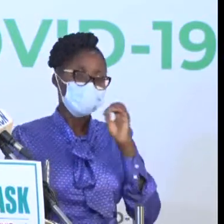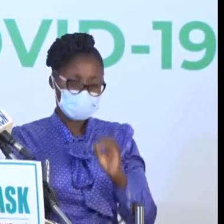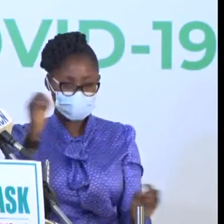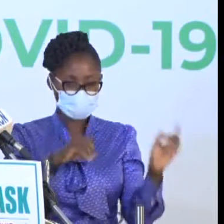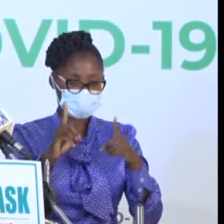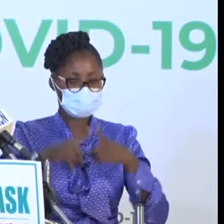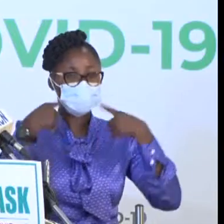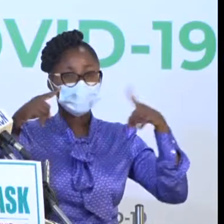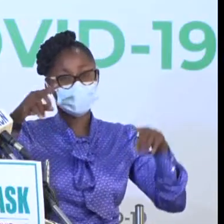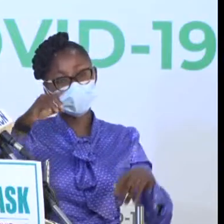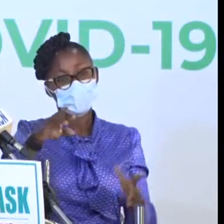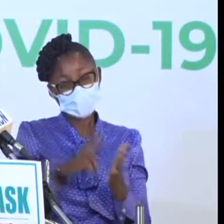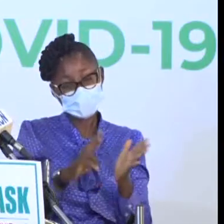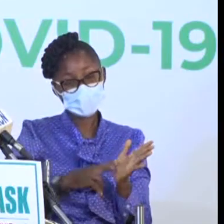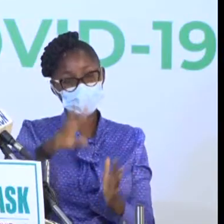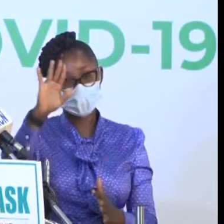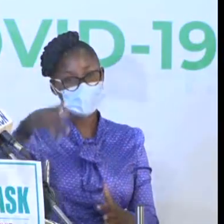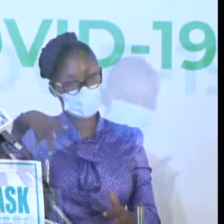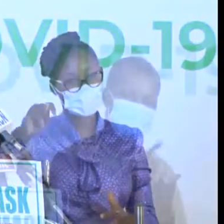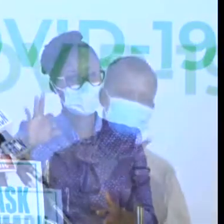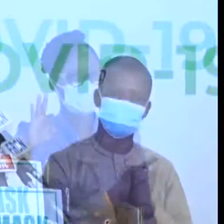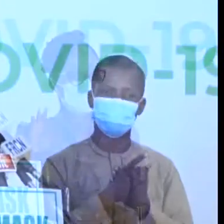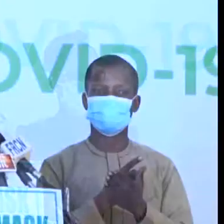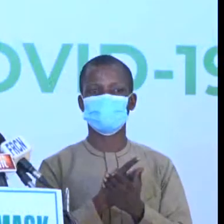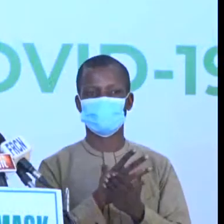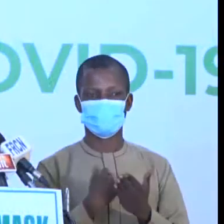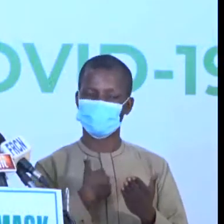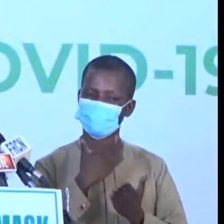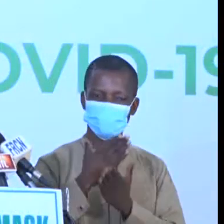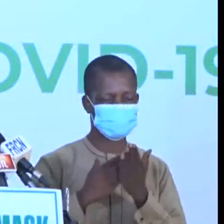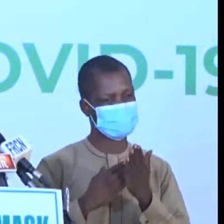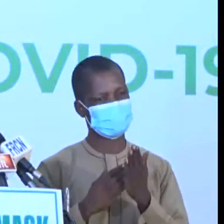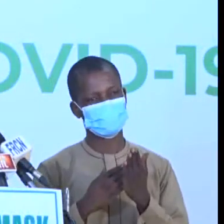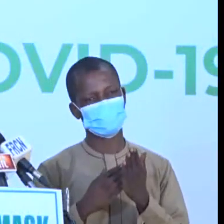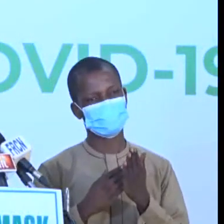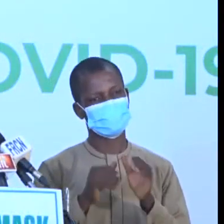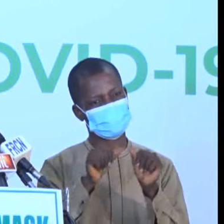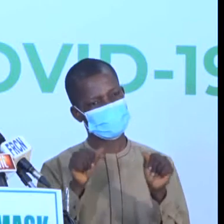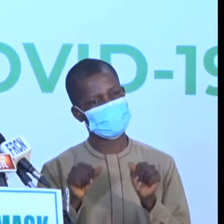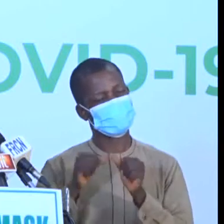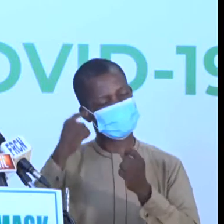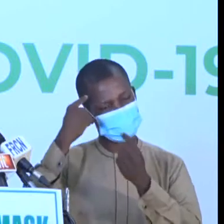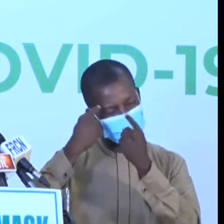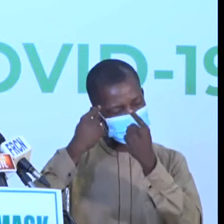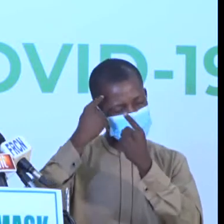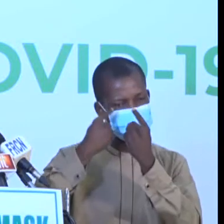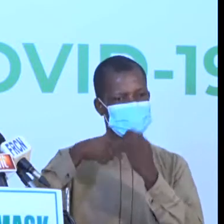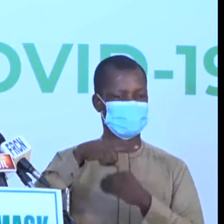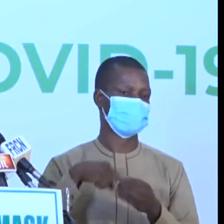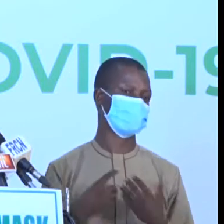red flags that needed to be interrogated further. There were certain considerations that we want to interrogate